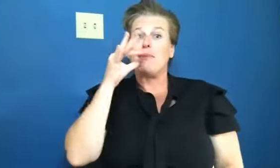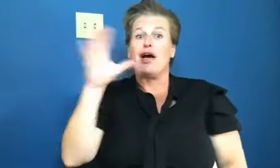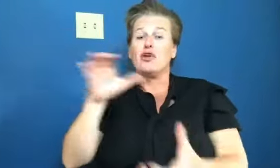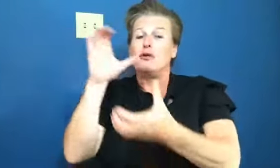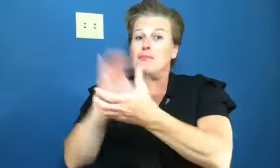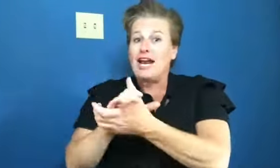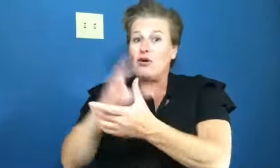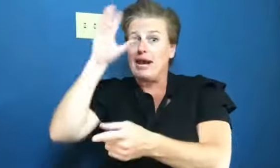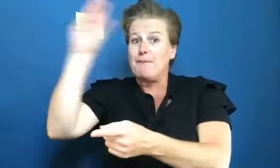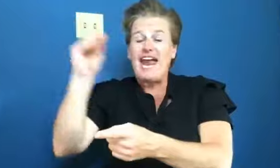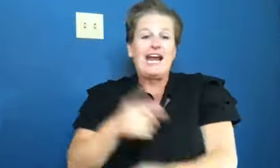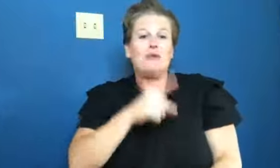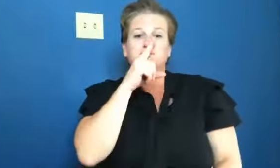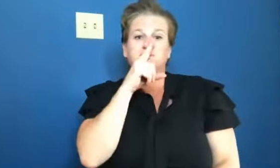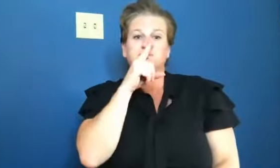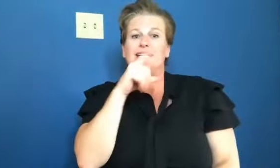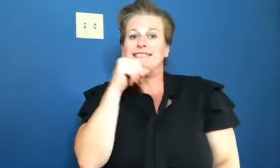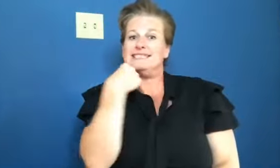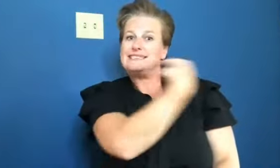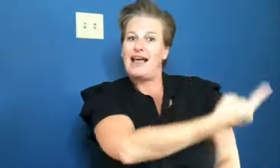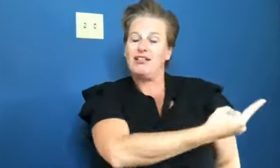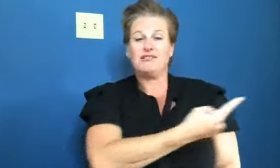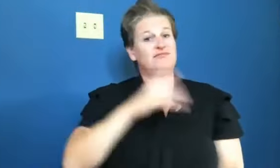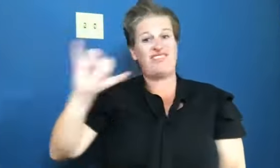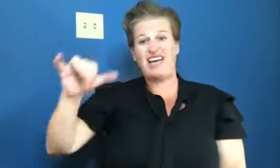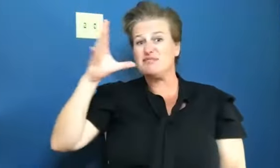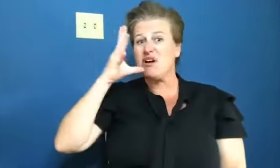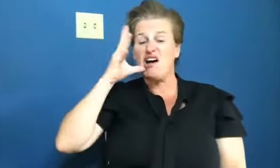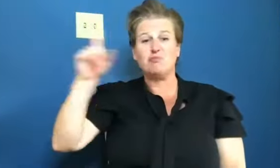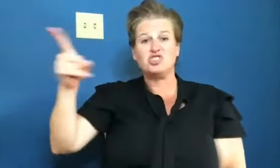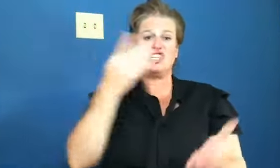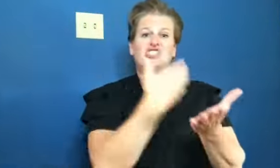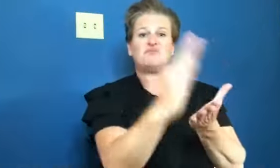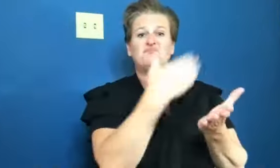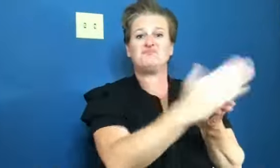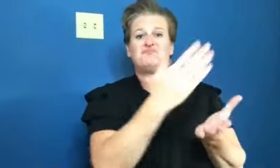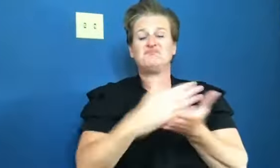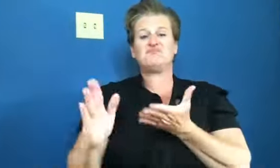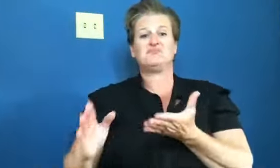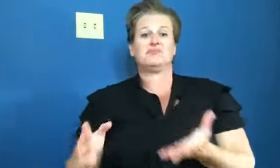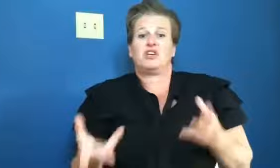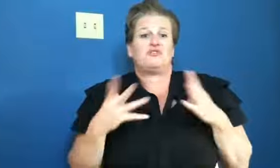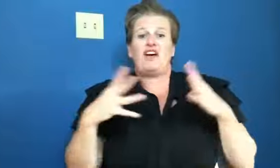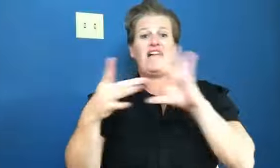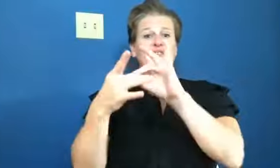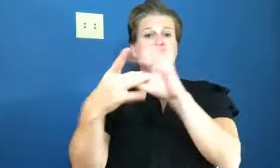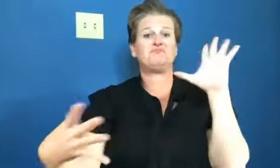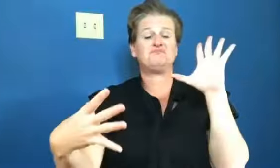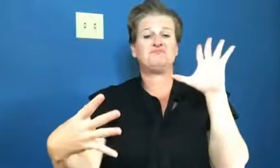got married because that's how my mother does business. She cuts us out of our life. So I had no connection or relationship with my mother. And here I am